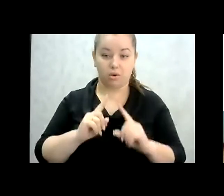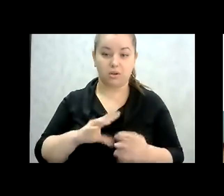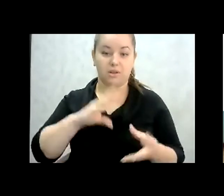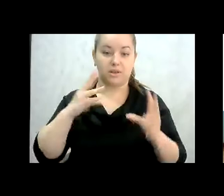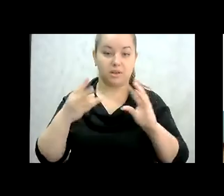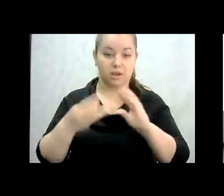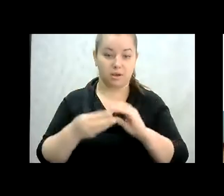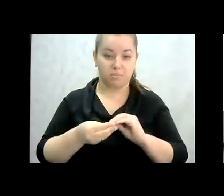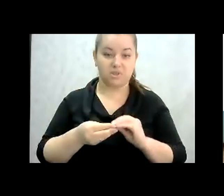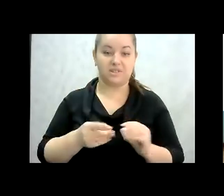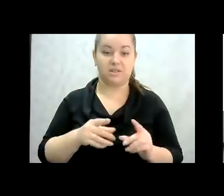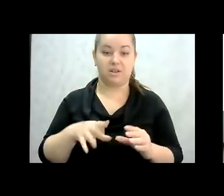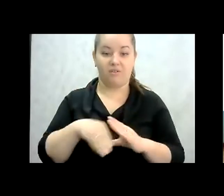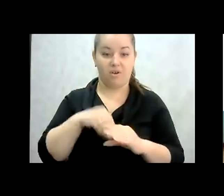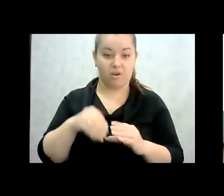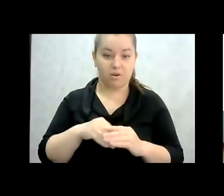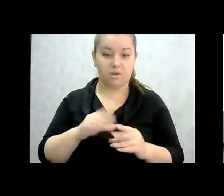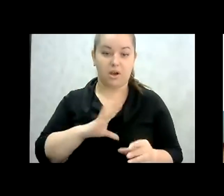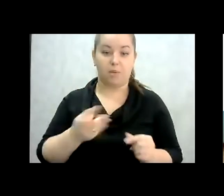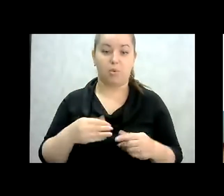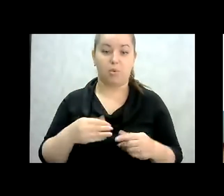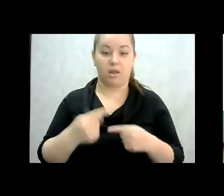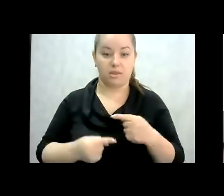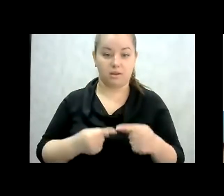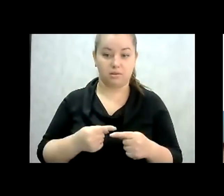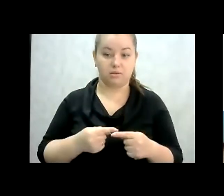it would have been